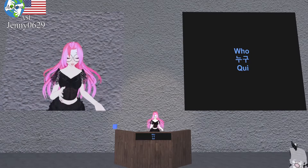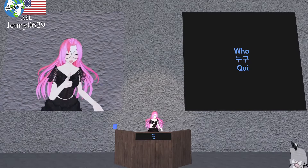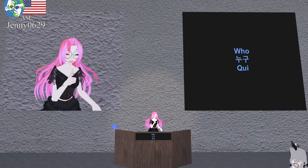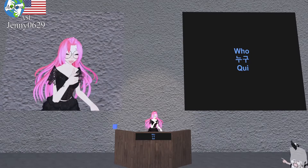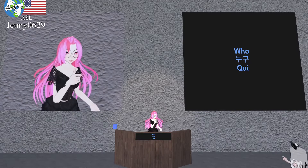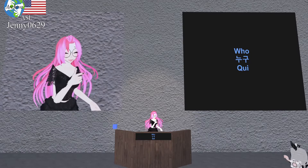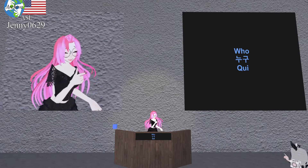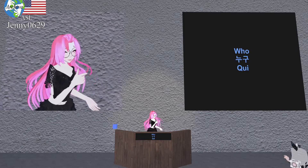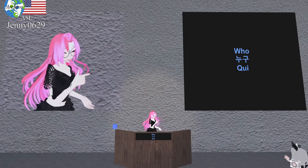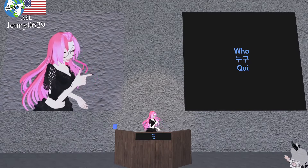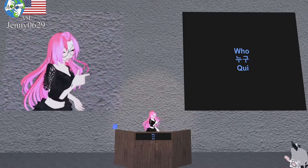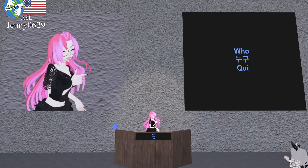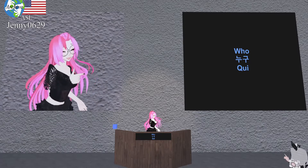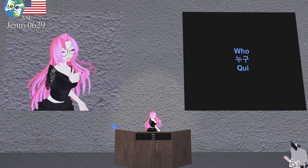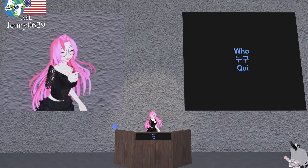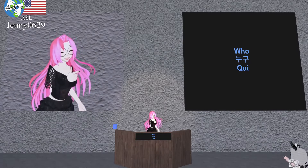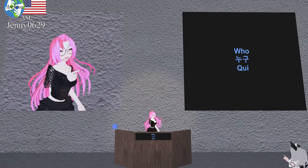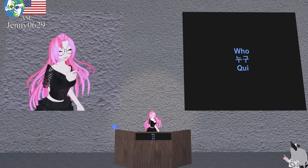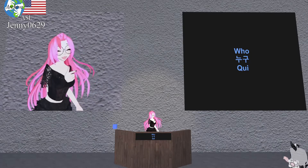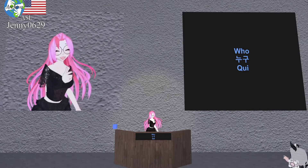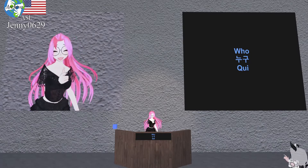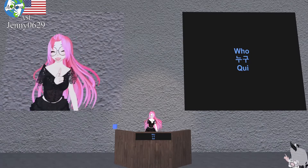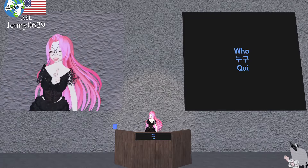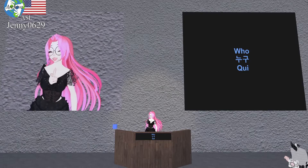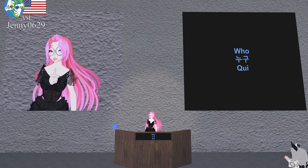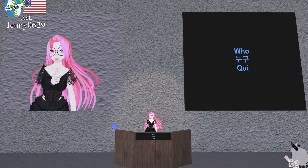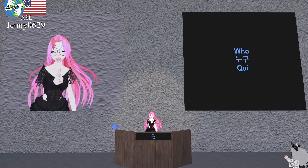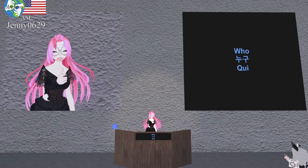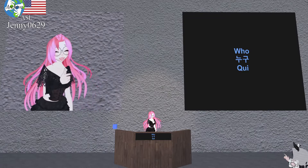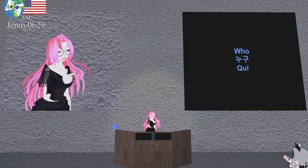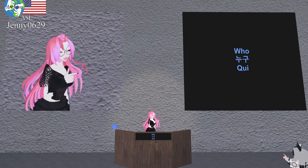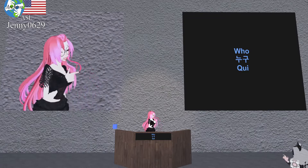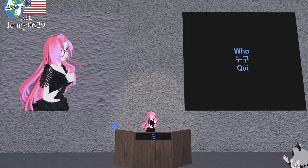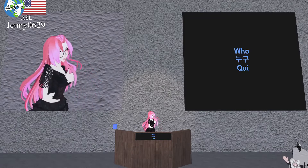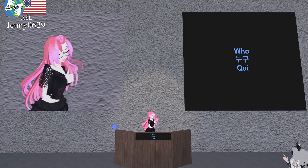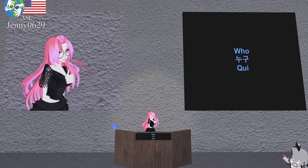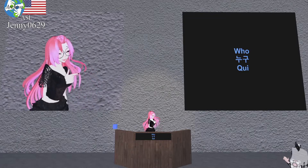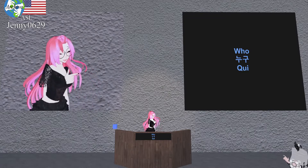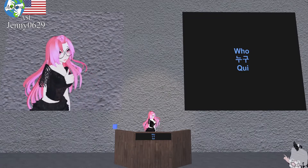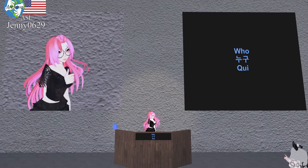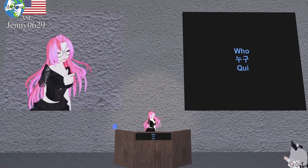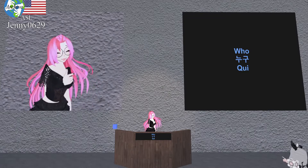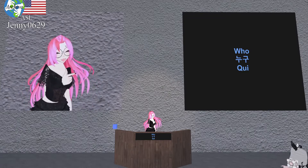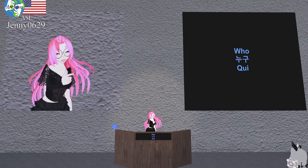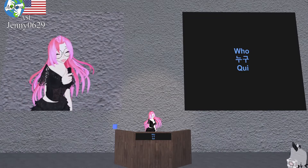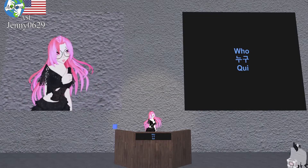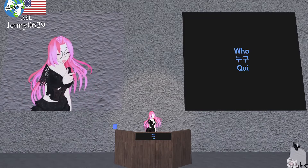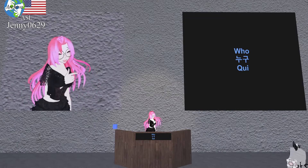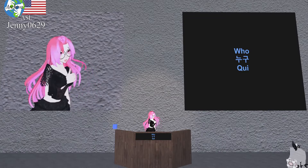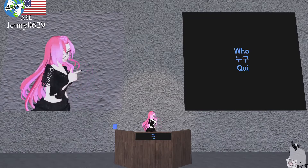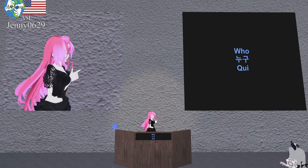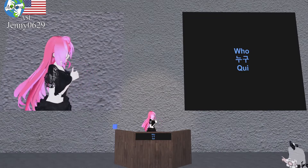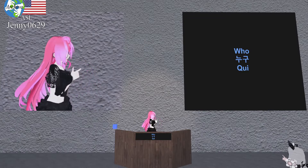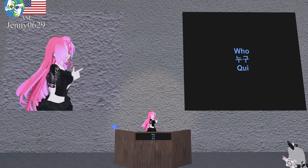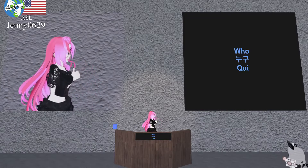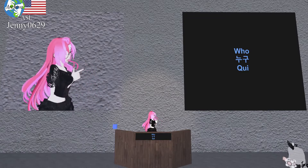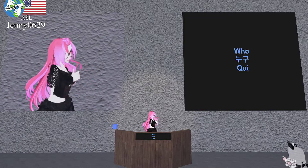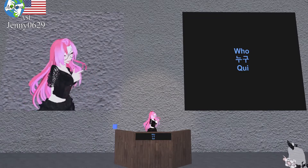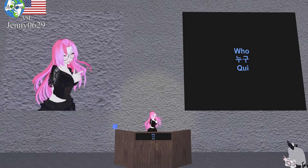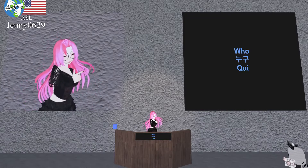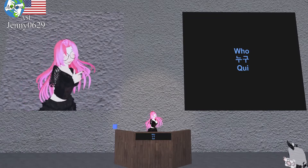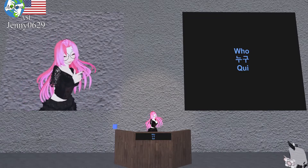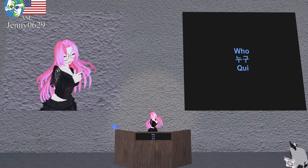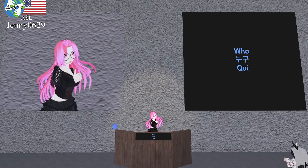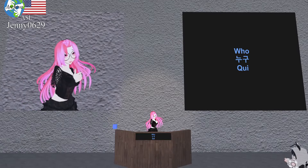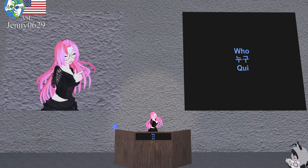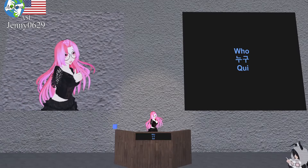word that we're going to do is who. You're going to have that right underneath your chin, and you're going to wiggle that front